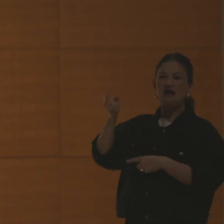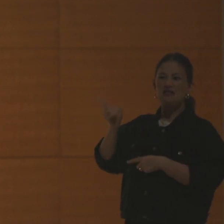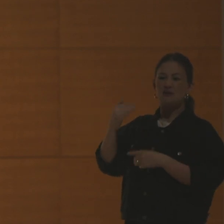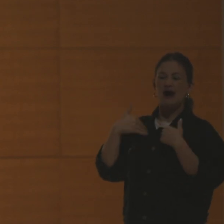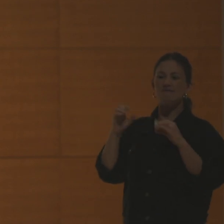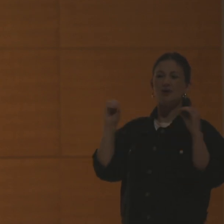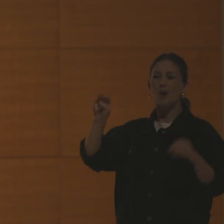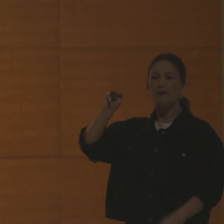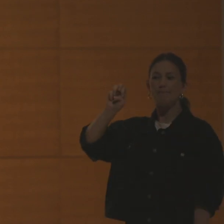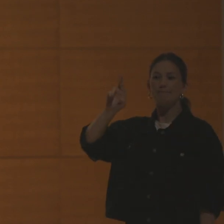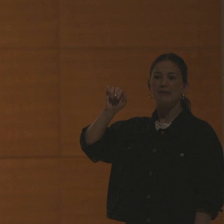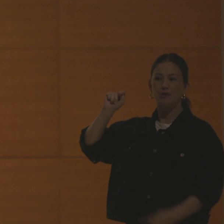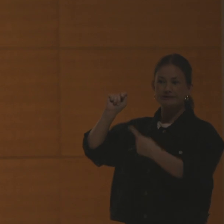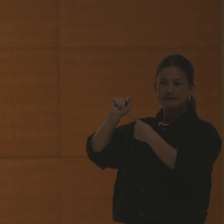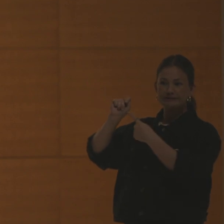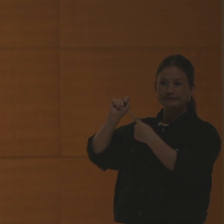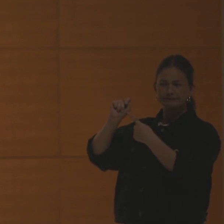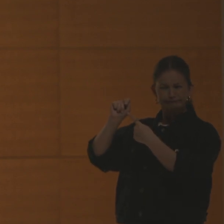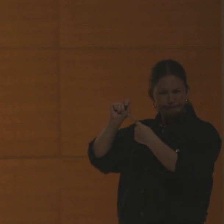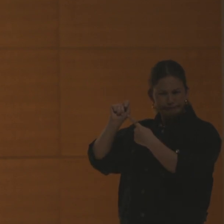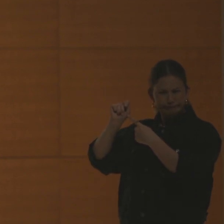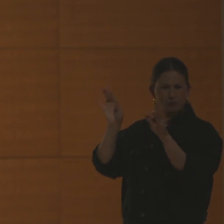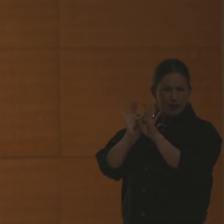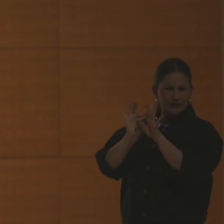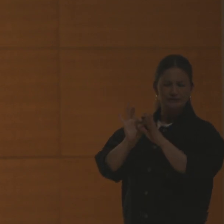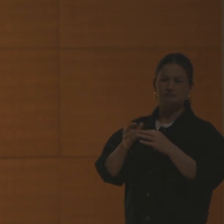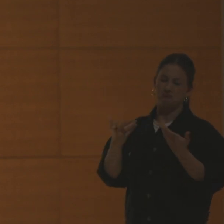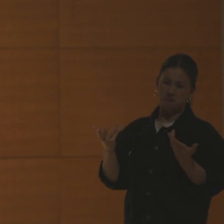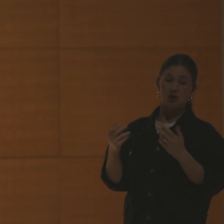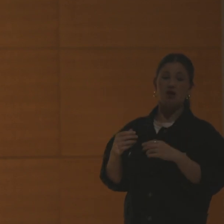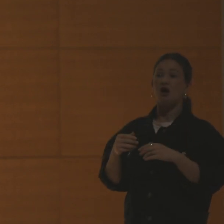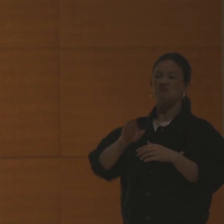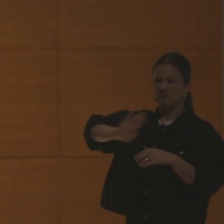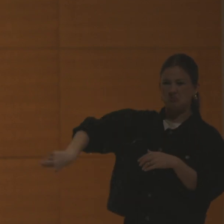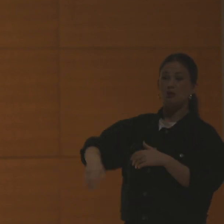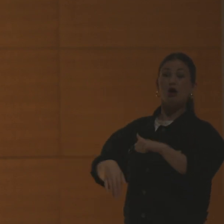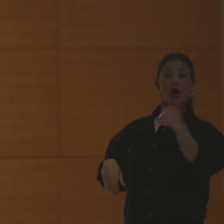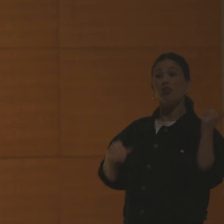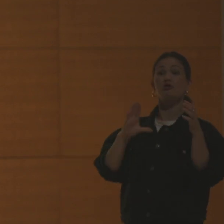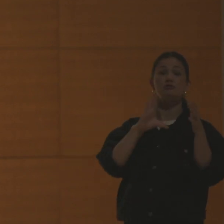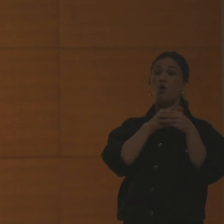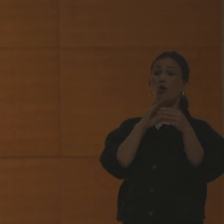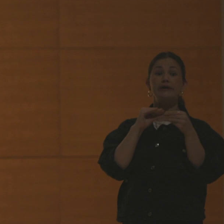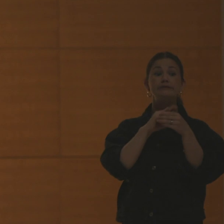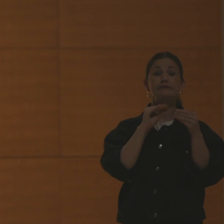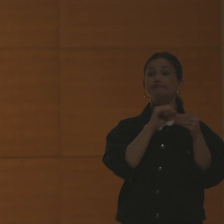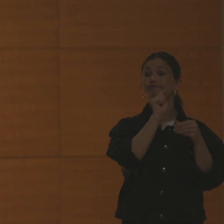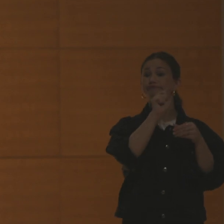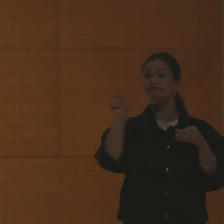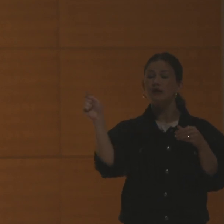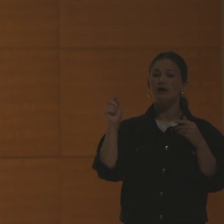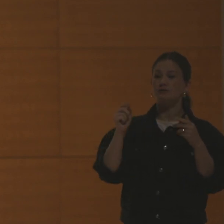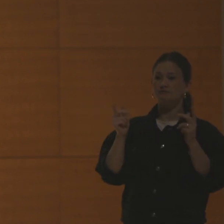merit. Instead, the stories that feature the rest of us as co-protagonists of the American narratives, those of us